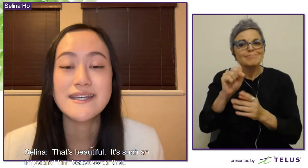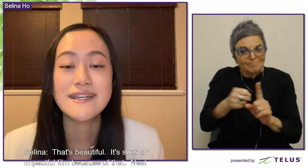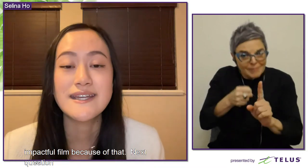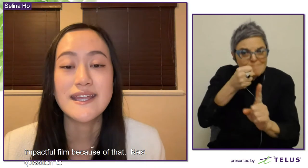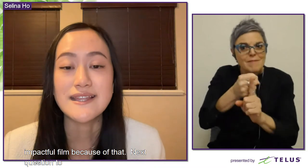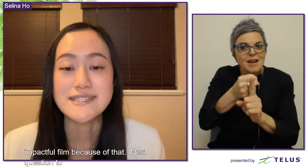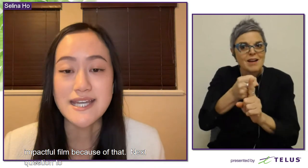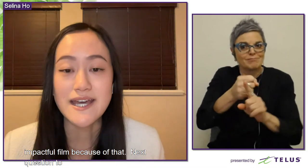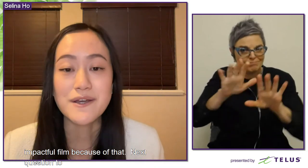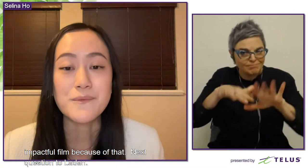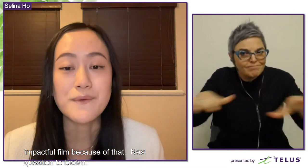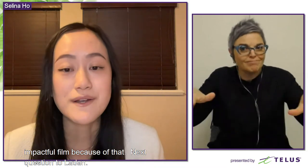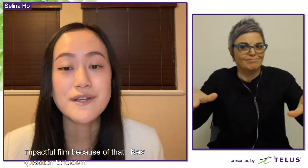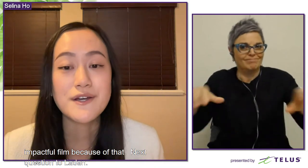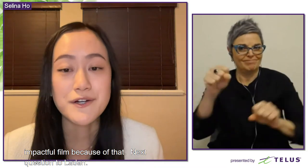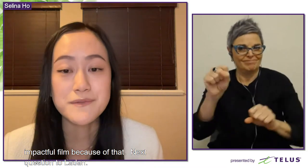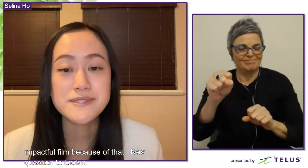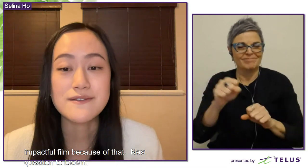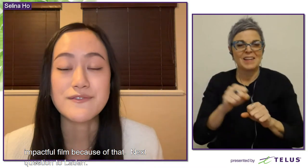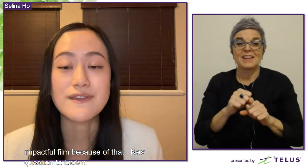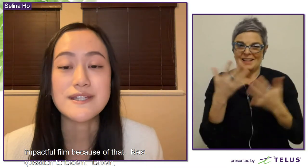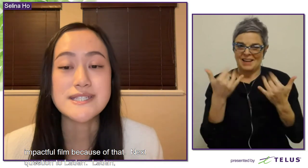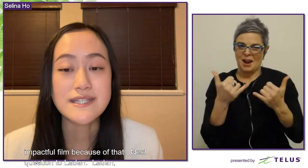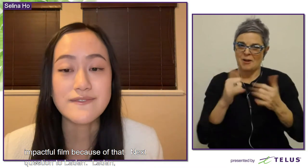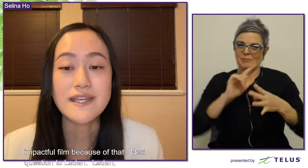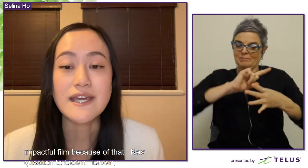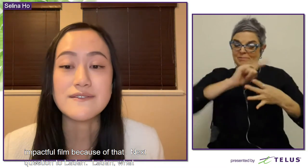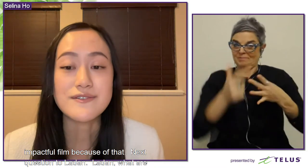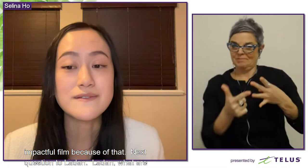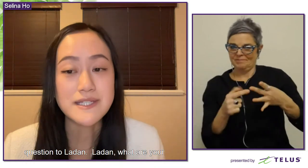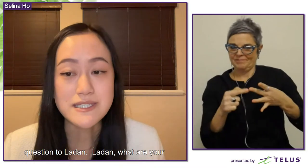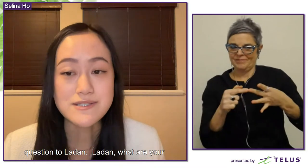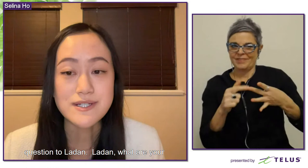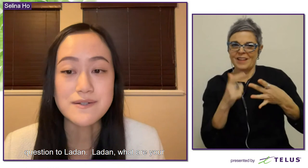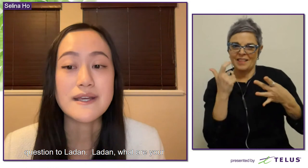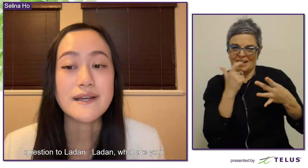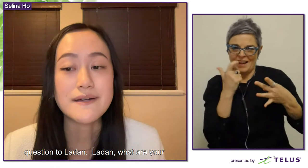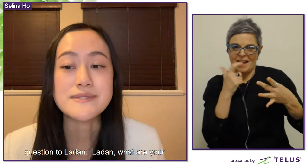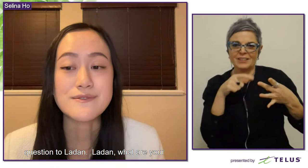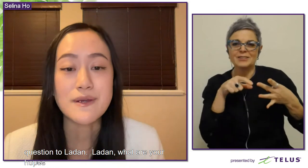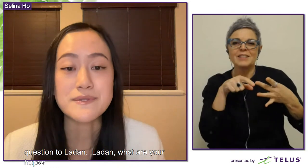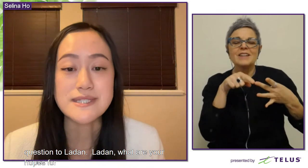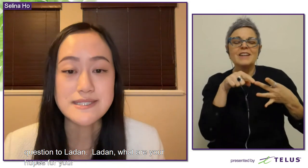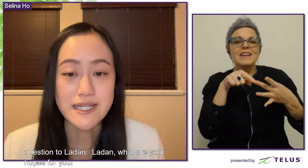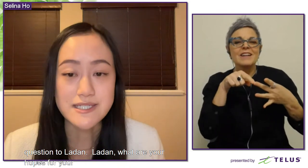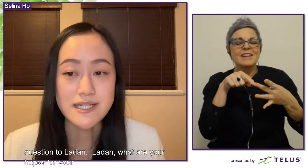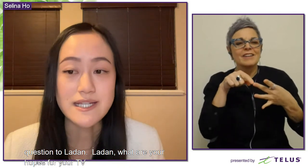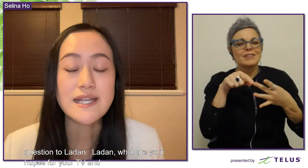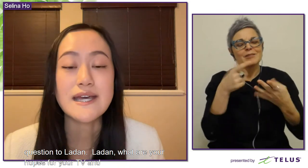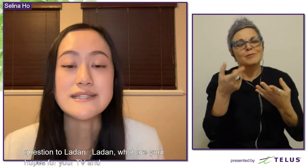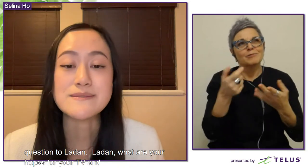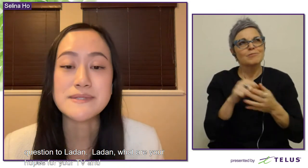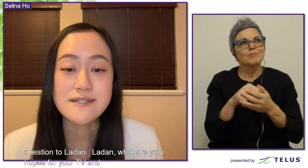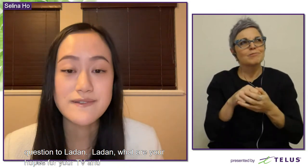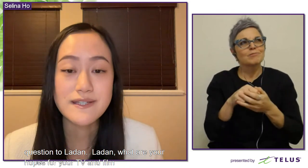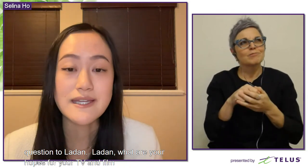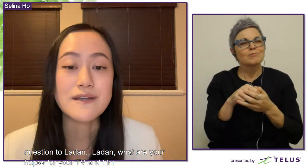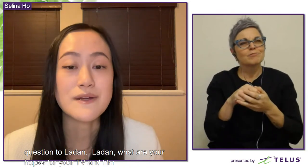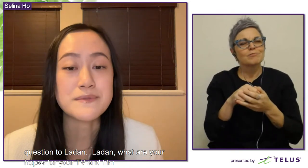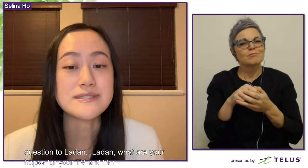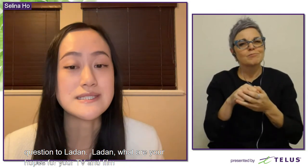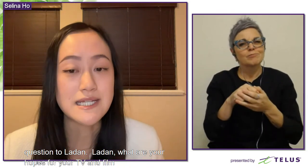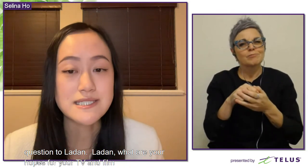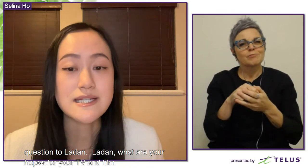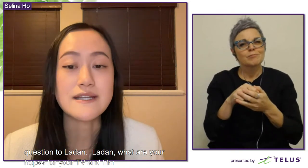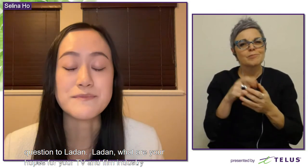Ladan. Ladan, what are your hopes for the TV and film industry when it comes to representation, and